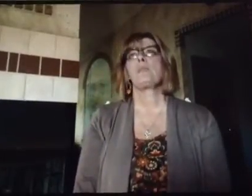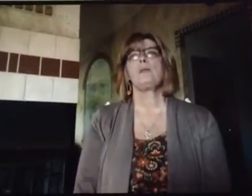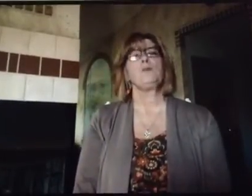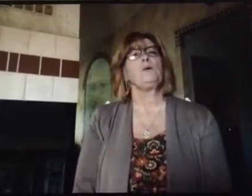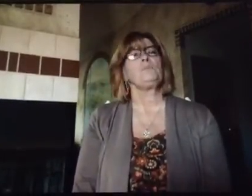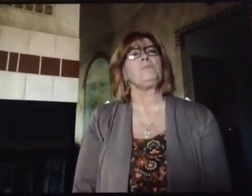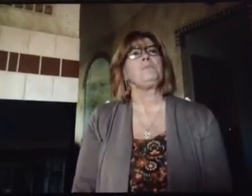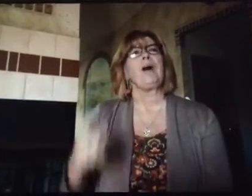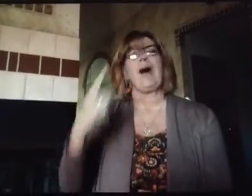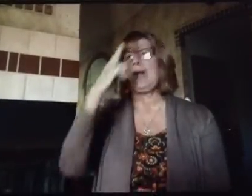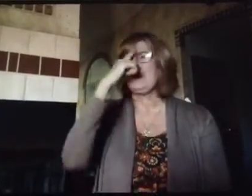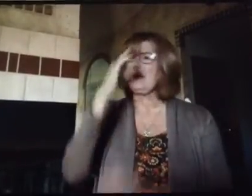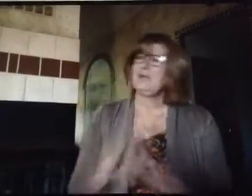have that family support.